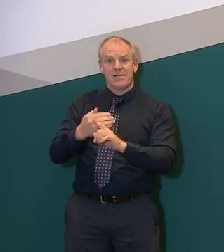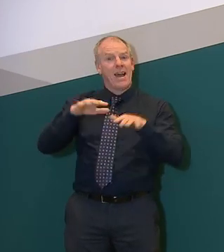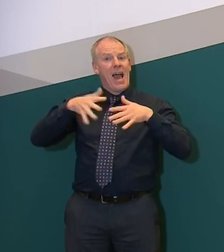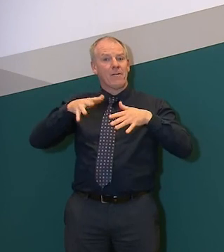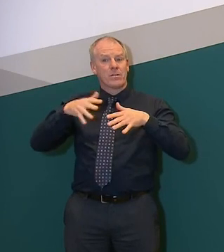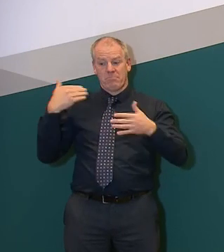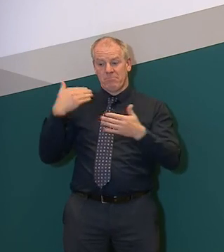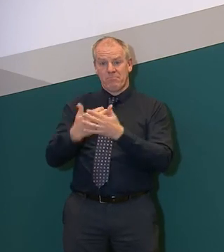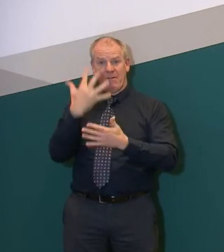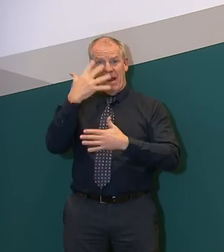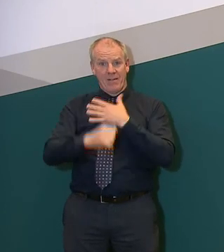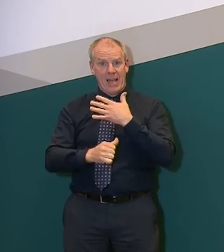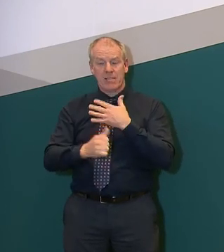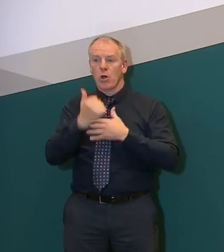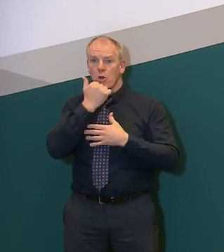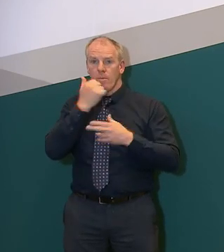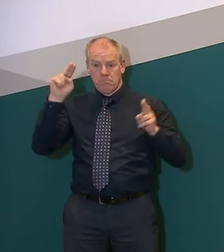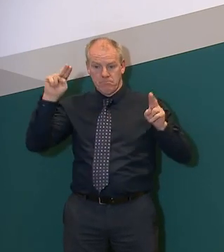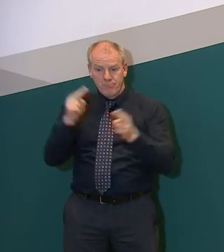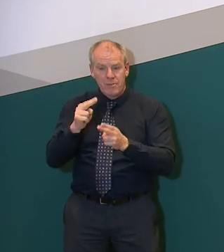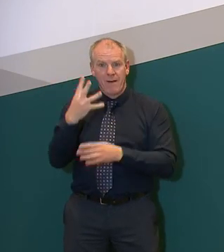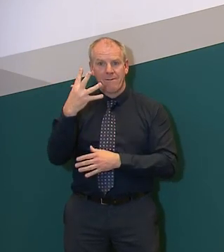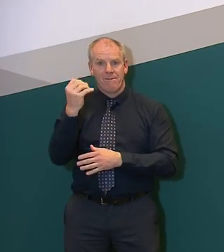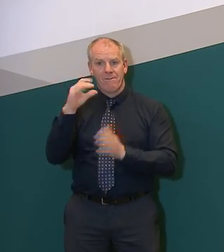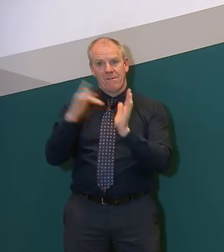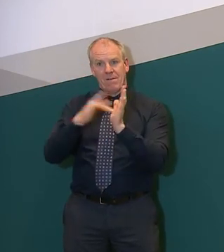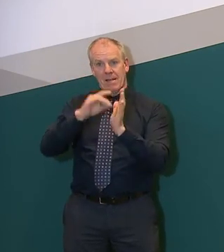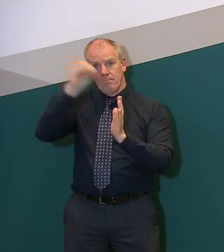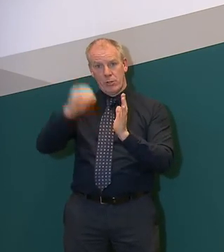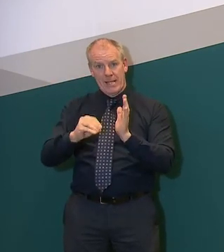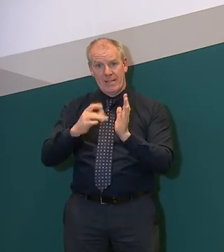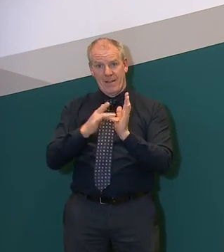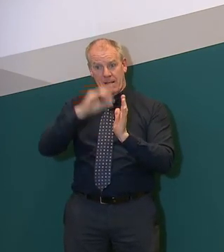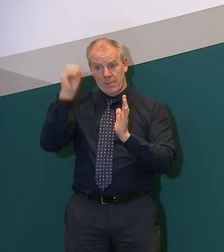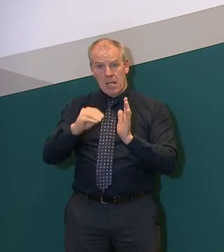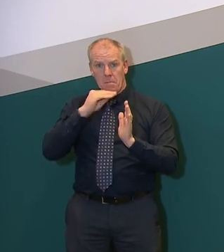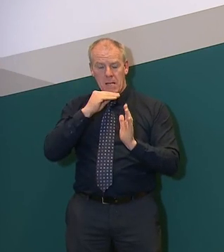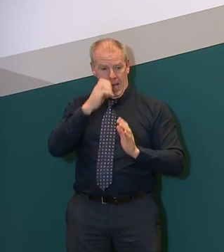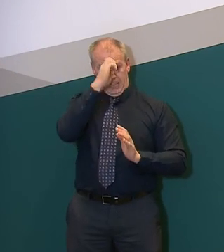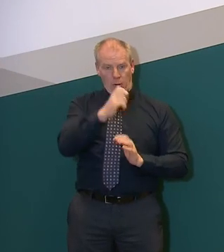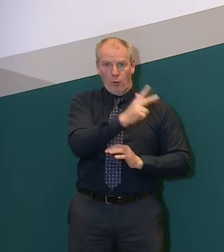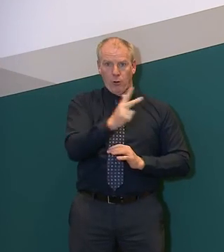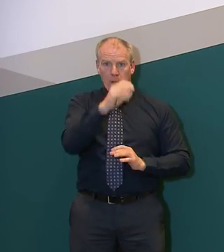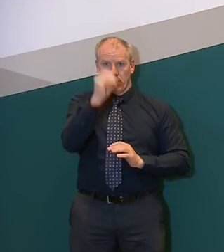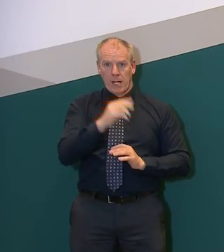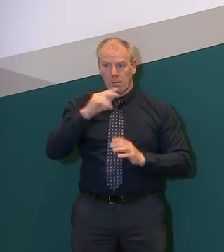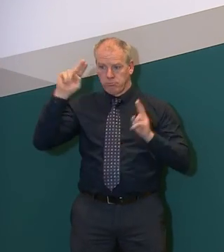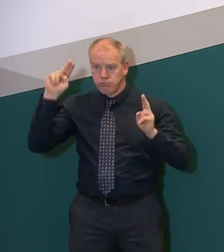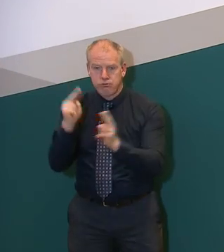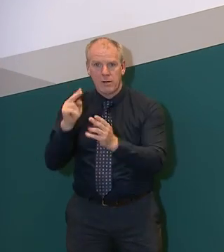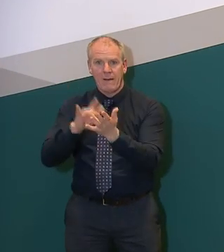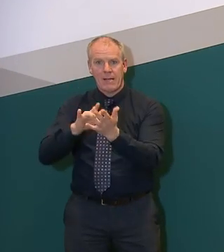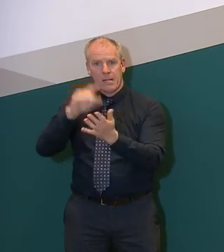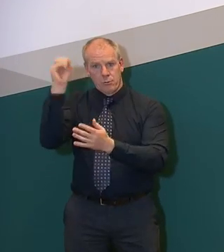last 5 days, that rate is down to 15%. And that is actually a huge decrease in the rate of exponential